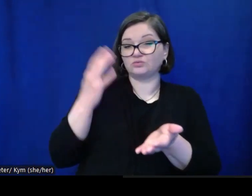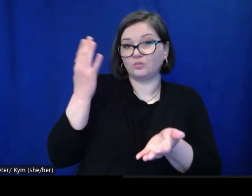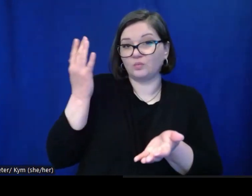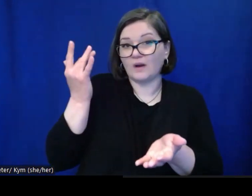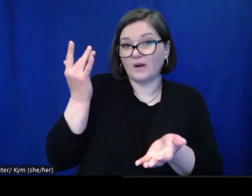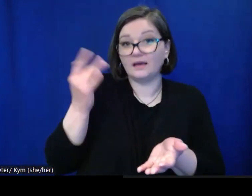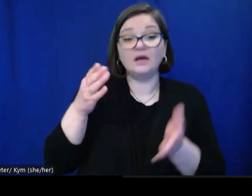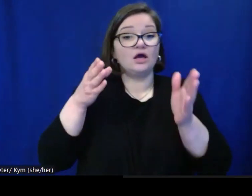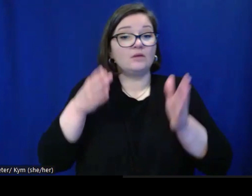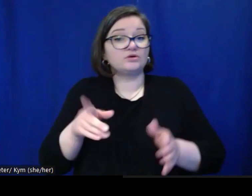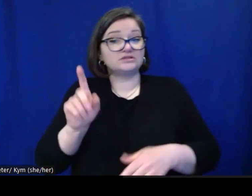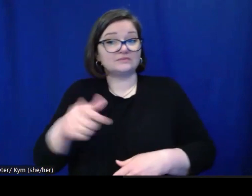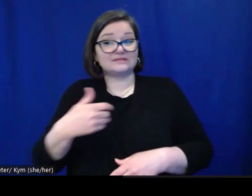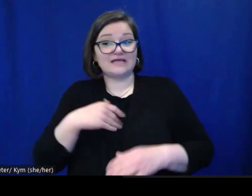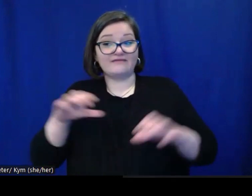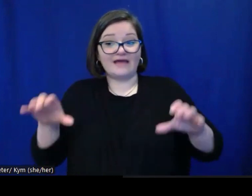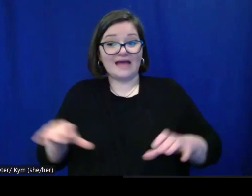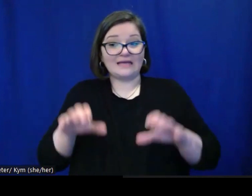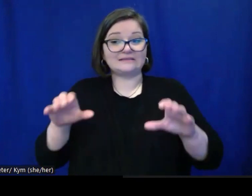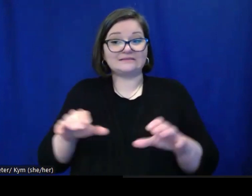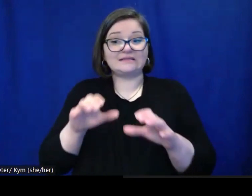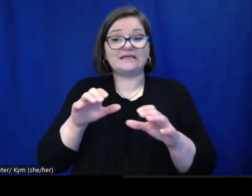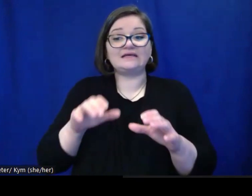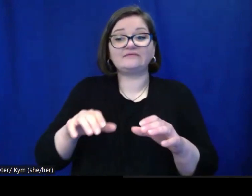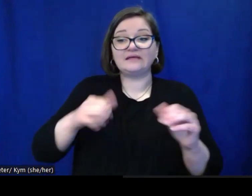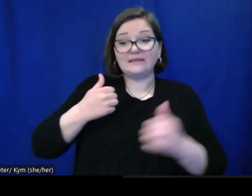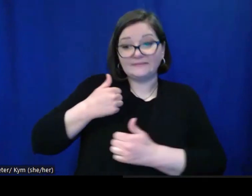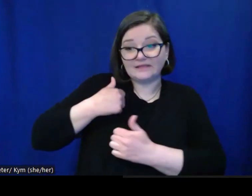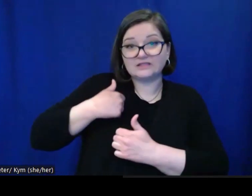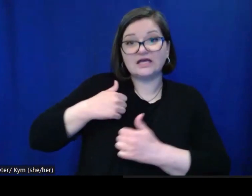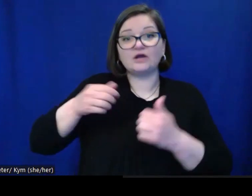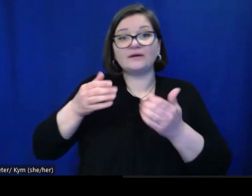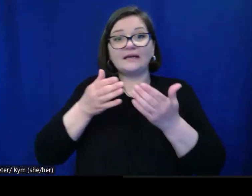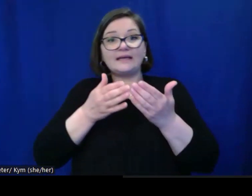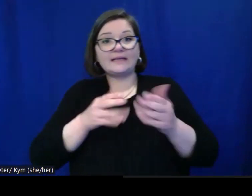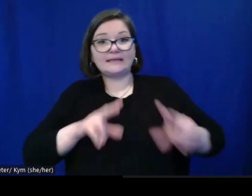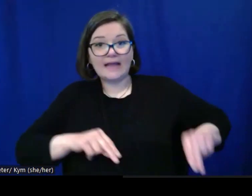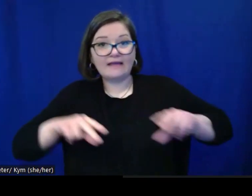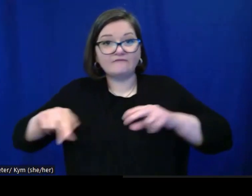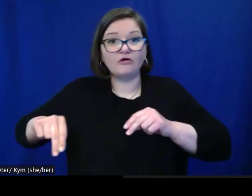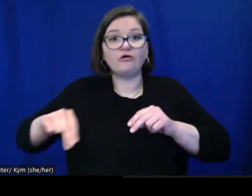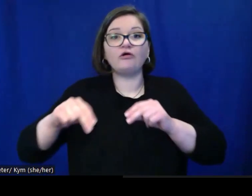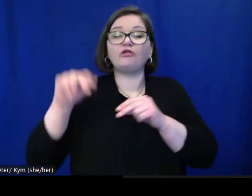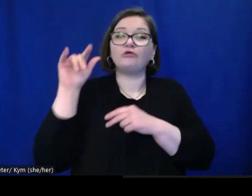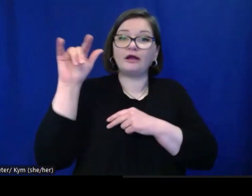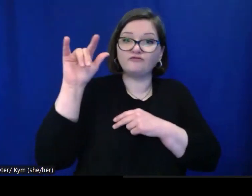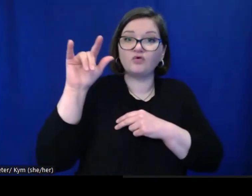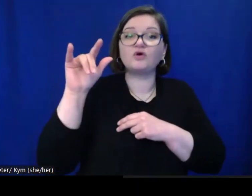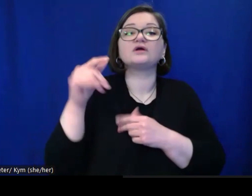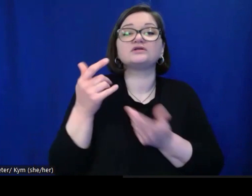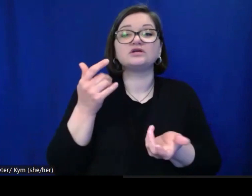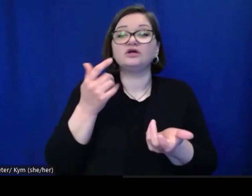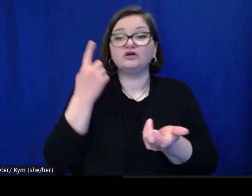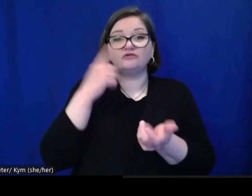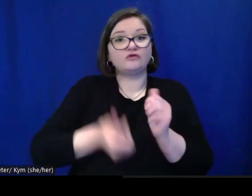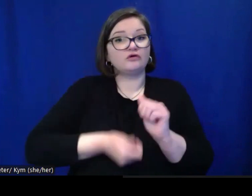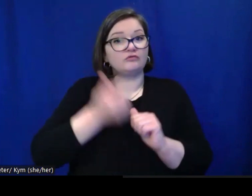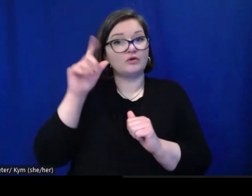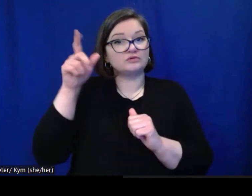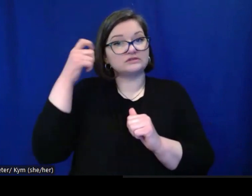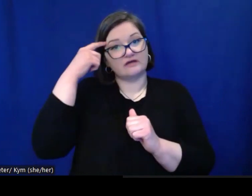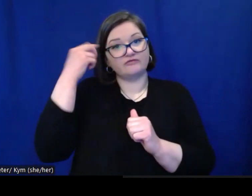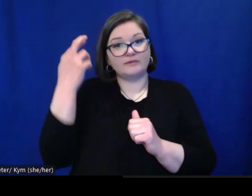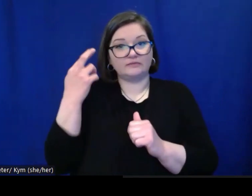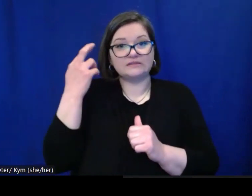active military, naval, or air service to be considered a veteran for most government